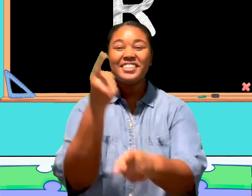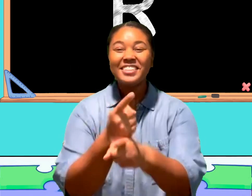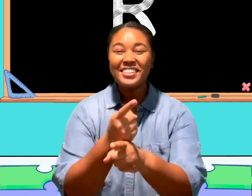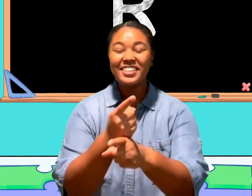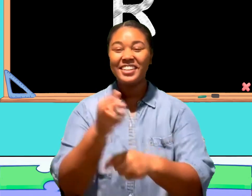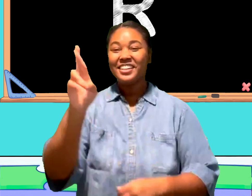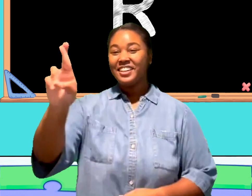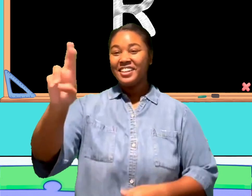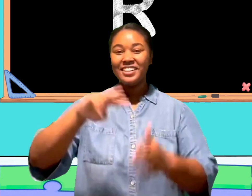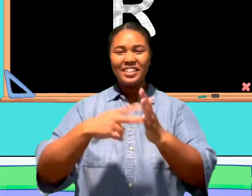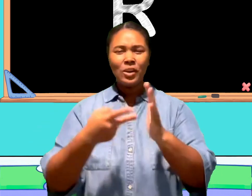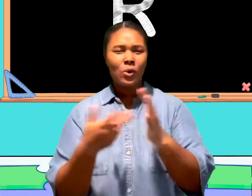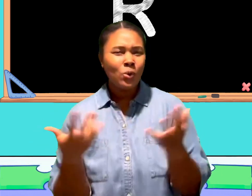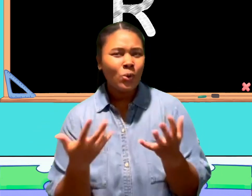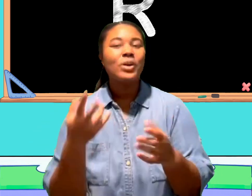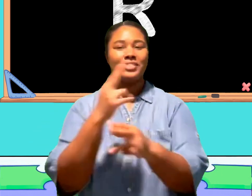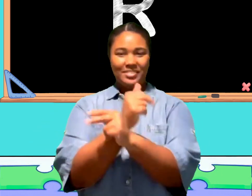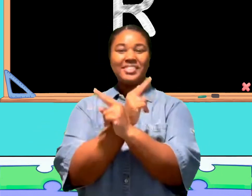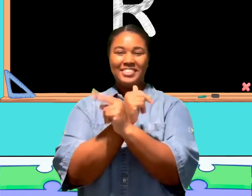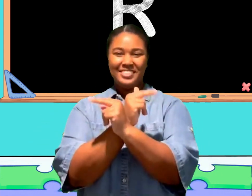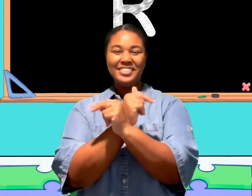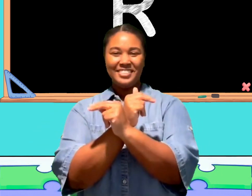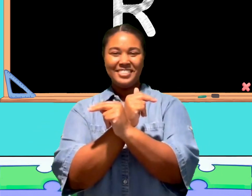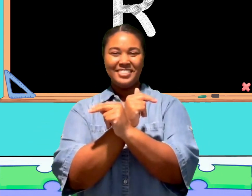That's right. R stands for rabbit.